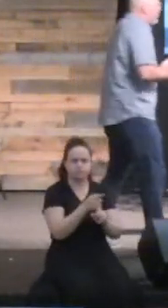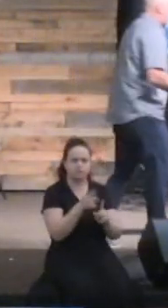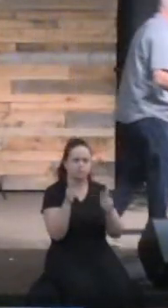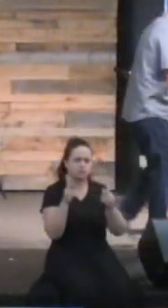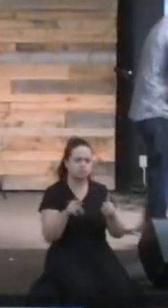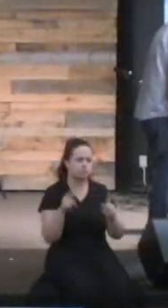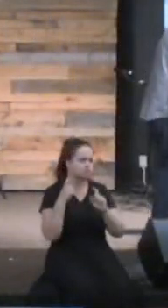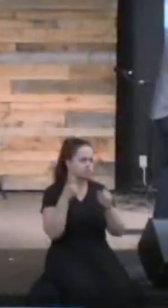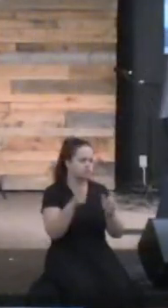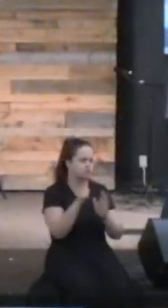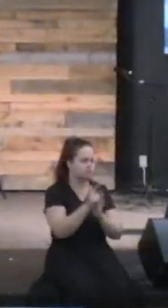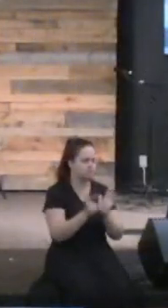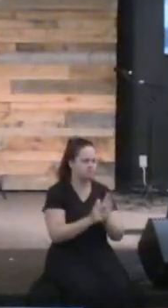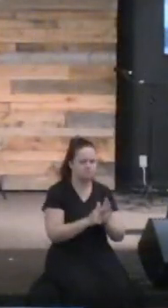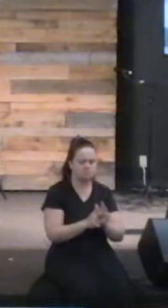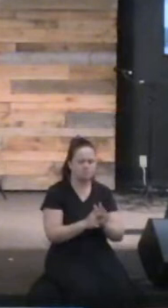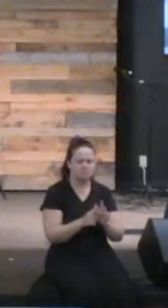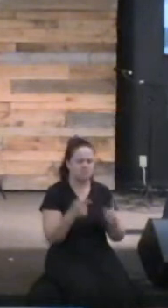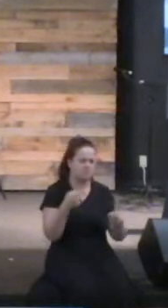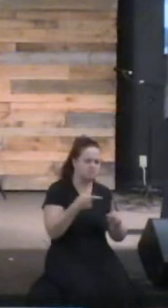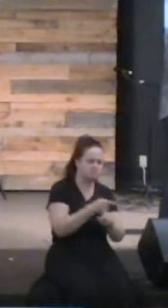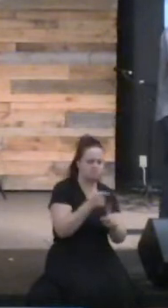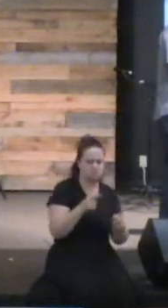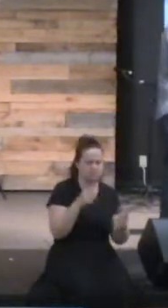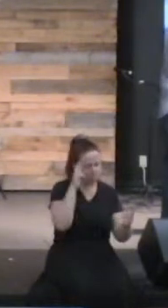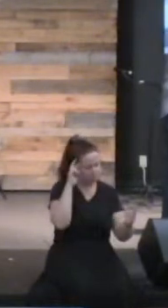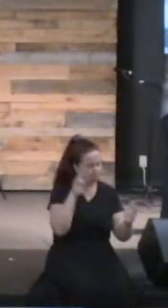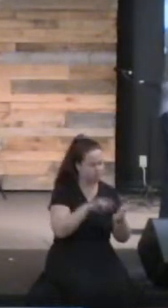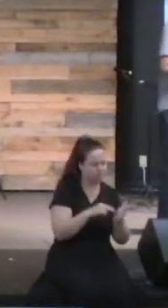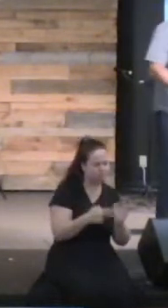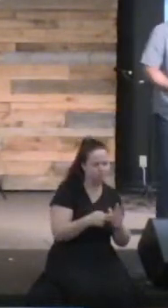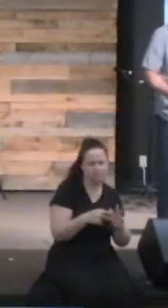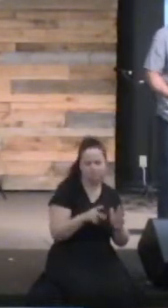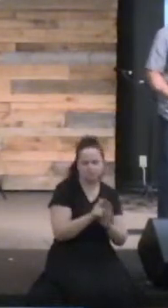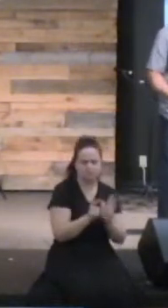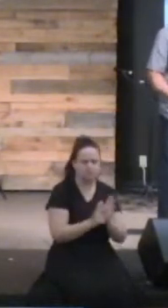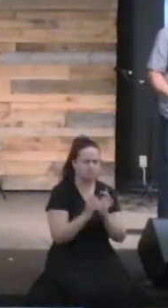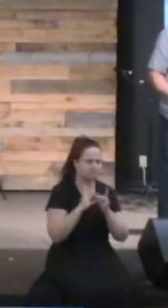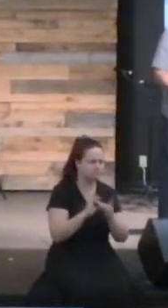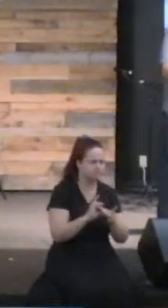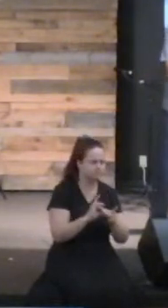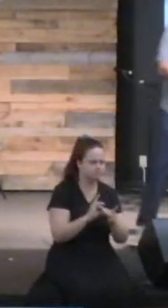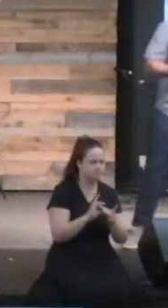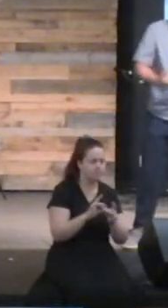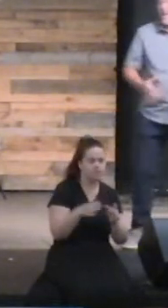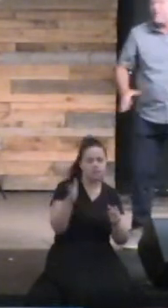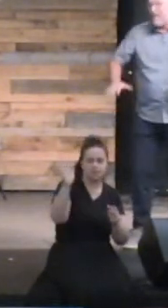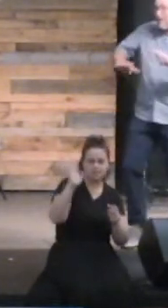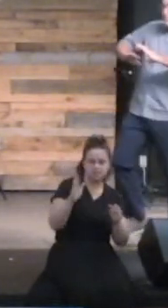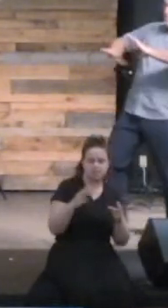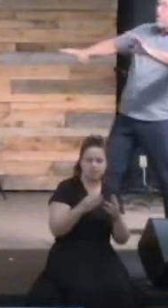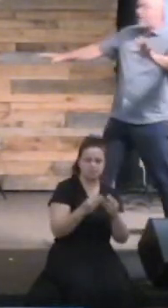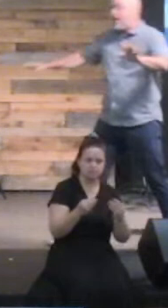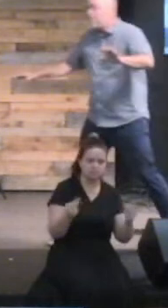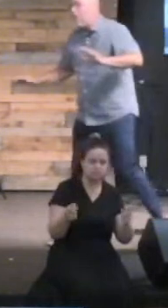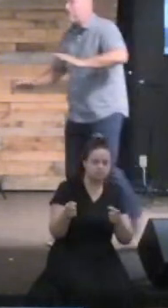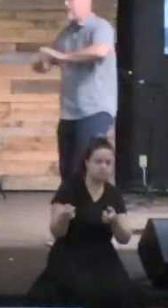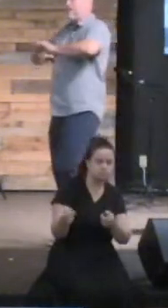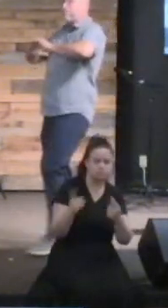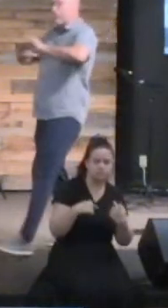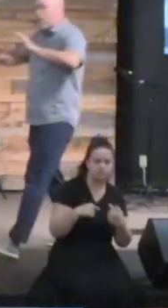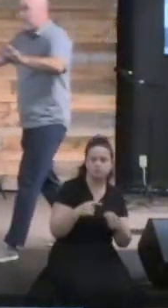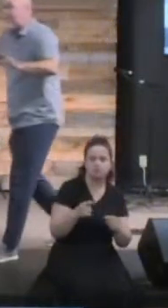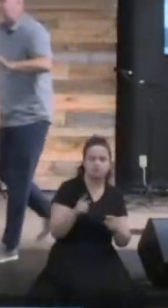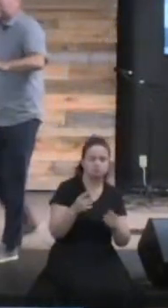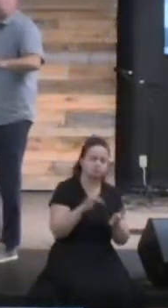intention of what the laws were about and then when God's solution came when Jesus came and kind of broke that